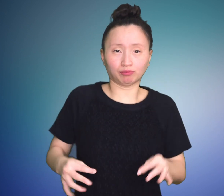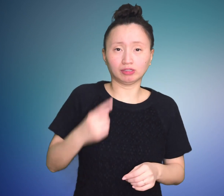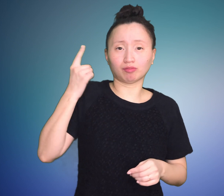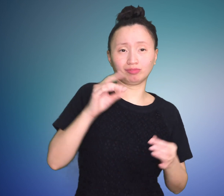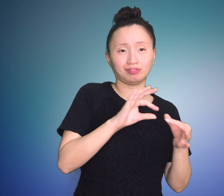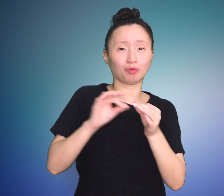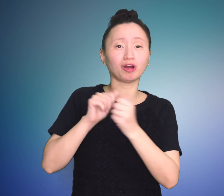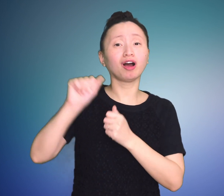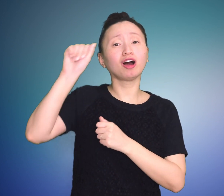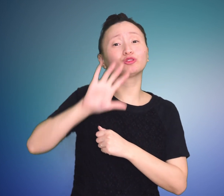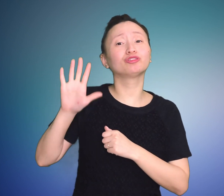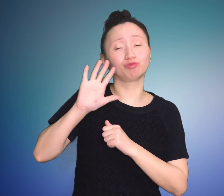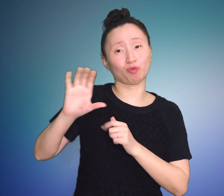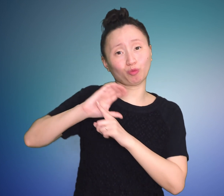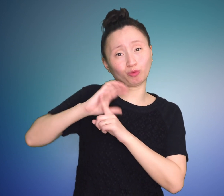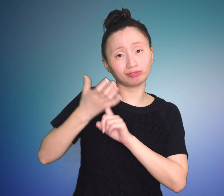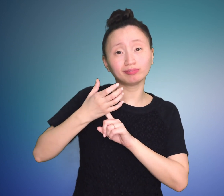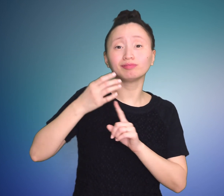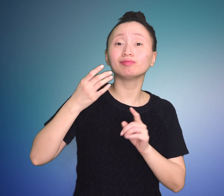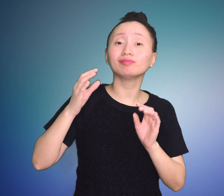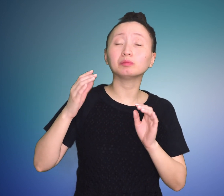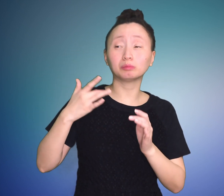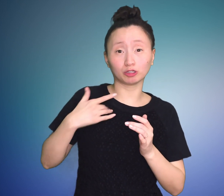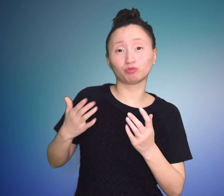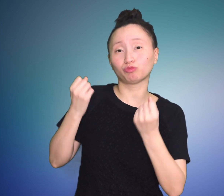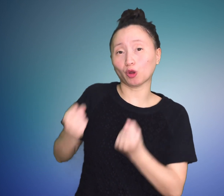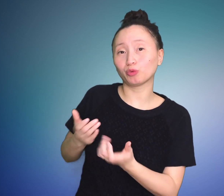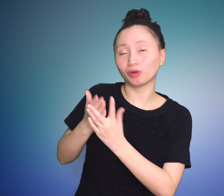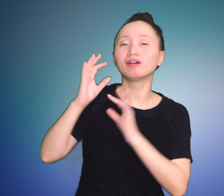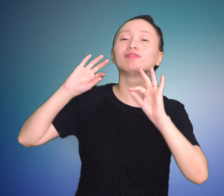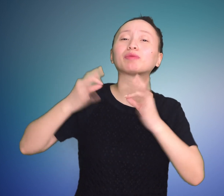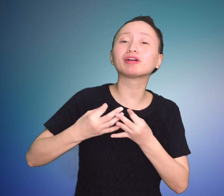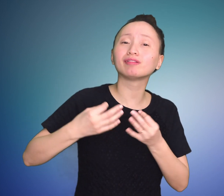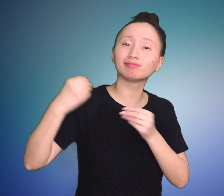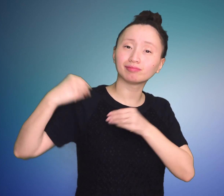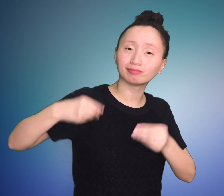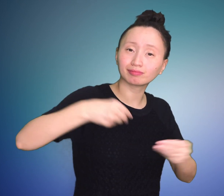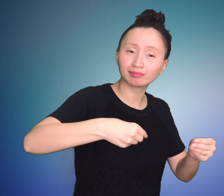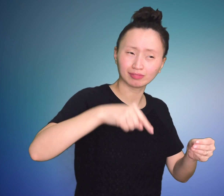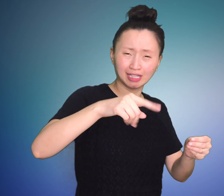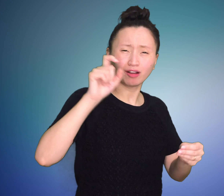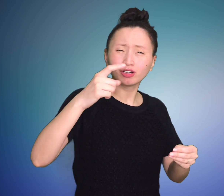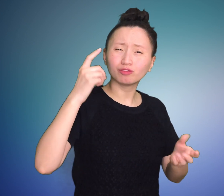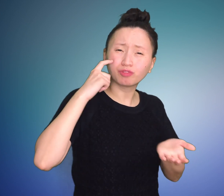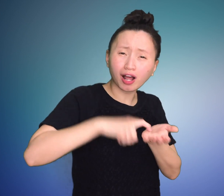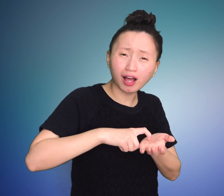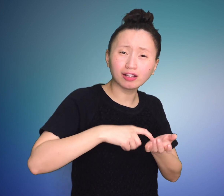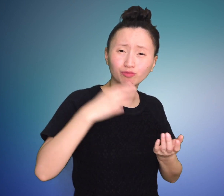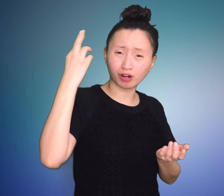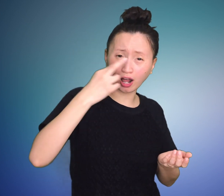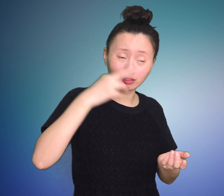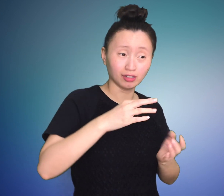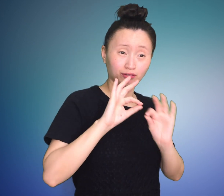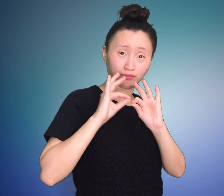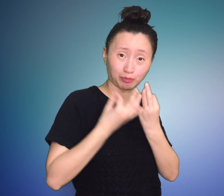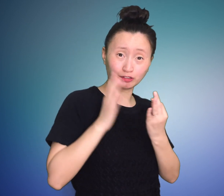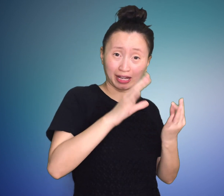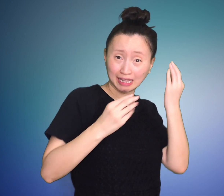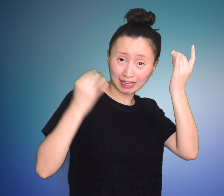is definitely some relationships between the deaf community and the Asian culture. Many things are passed down from generation to generation